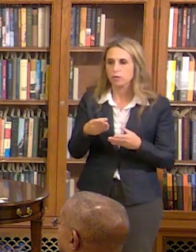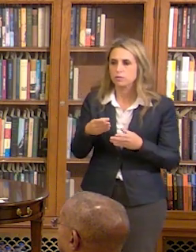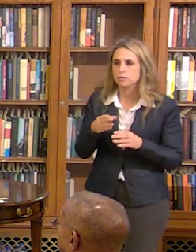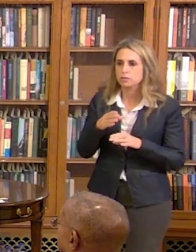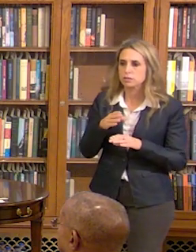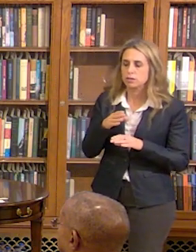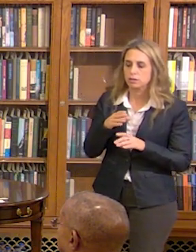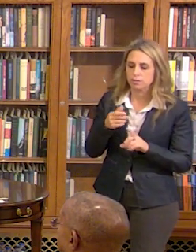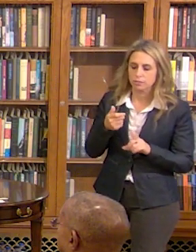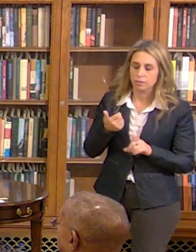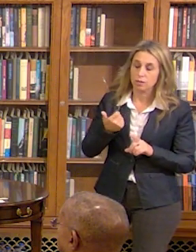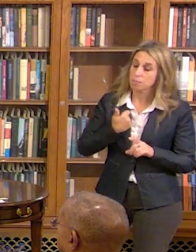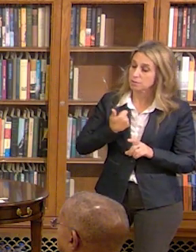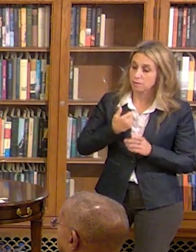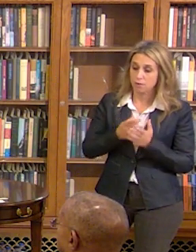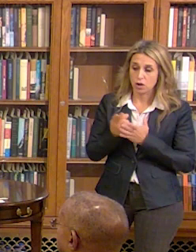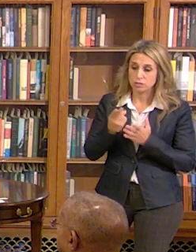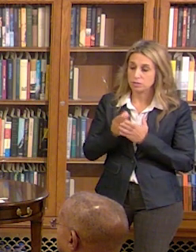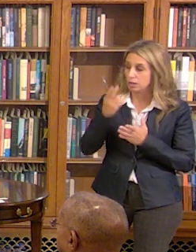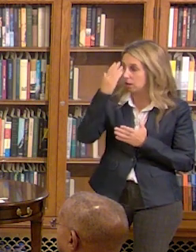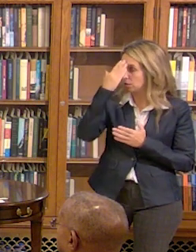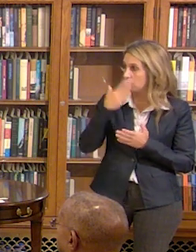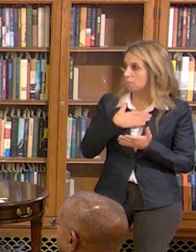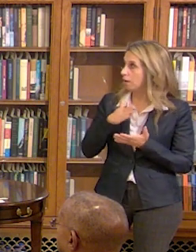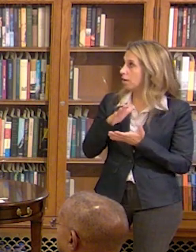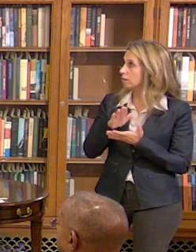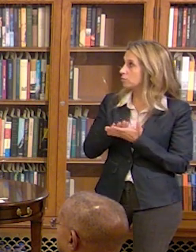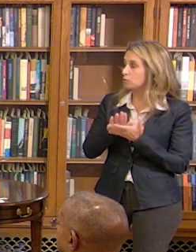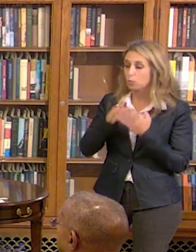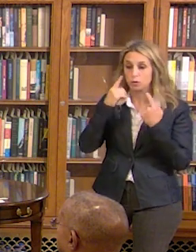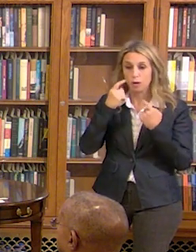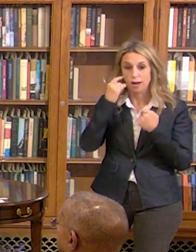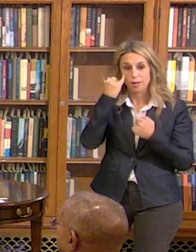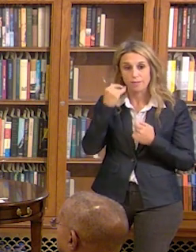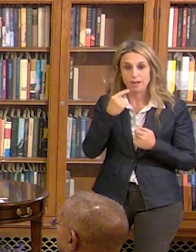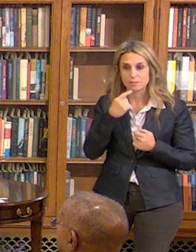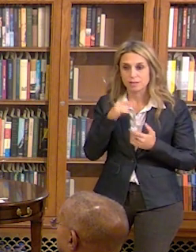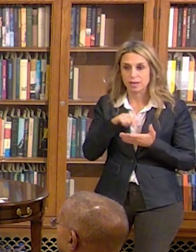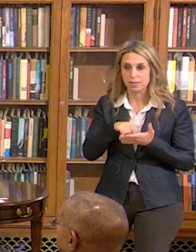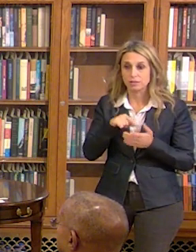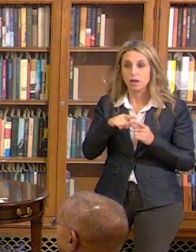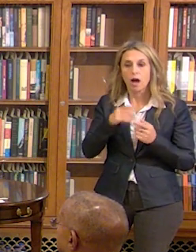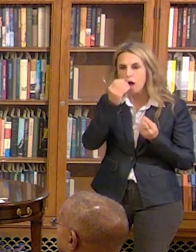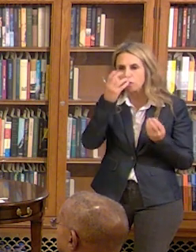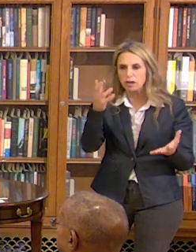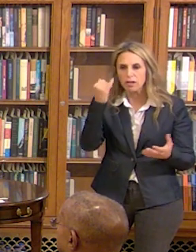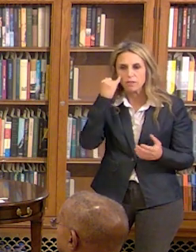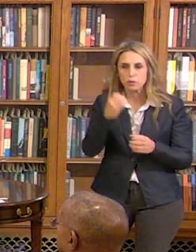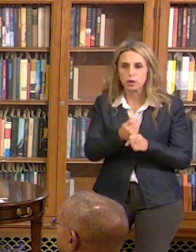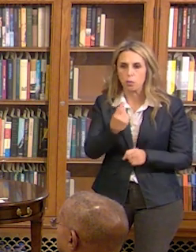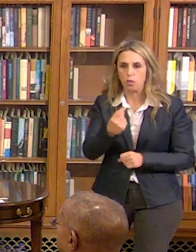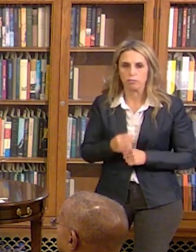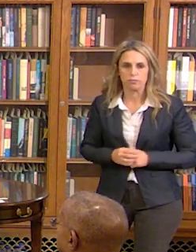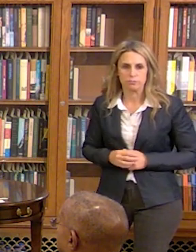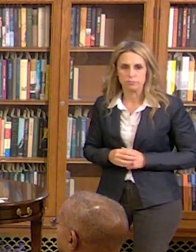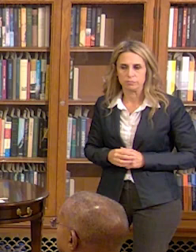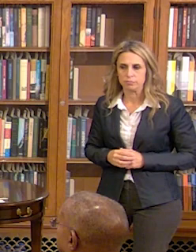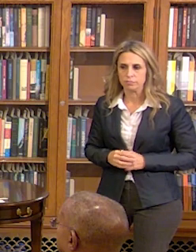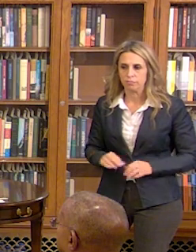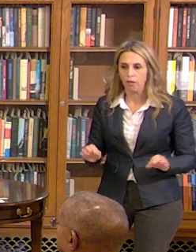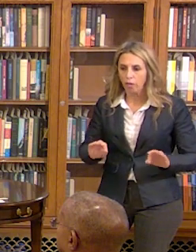I honestly and I know my school would you know cry if they heard me say this I don't care if you get a one I want you to learn